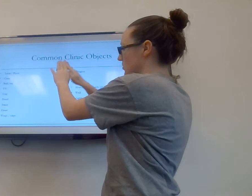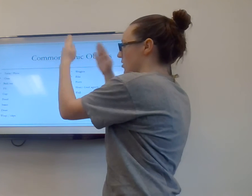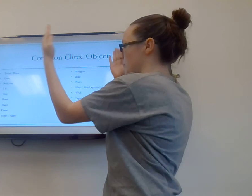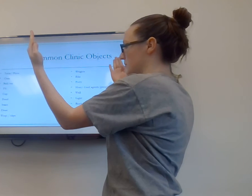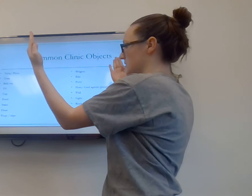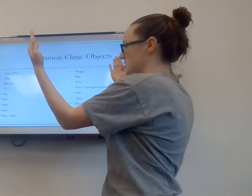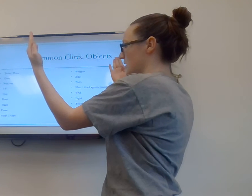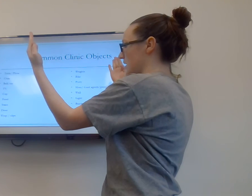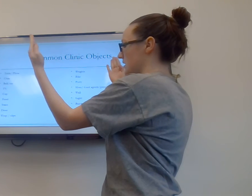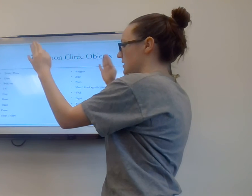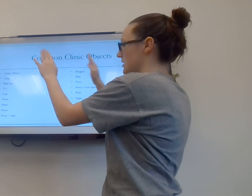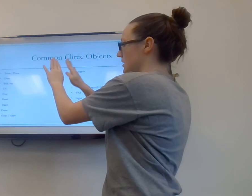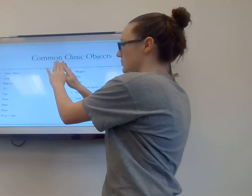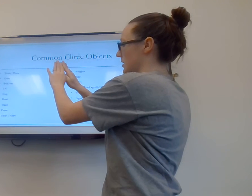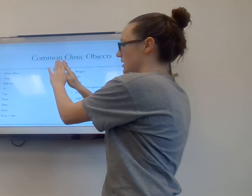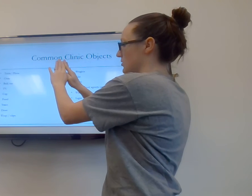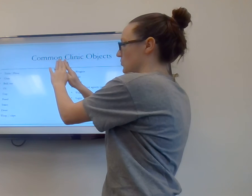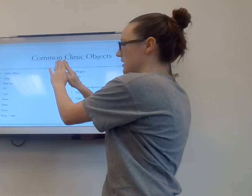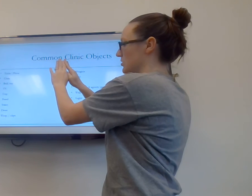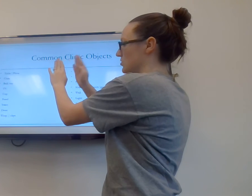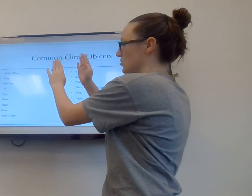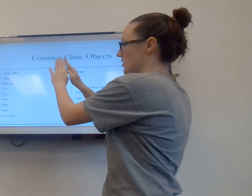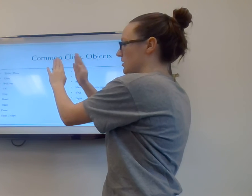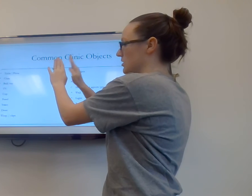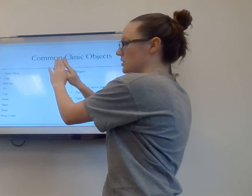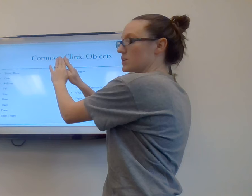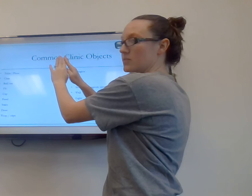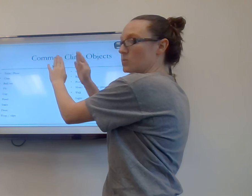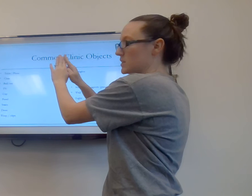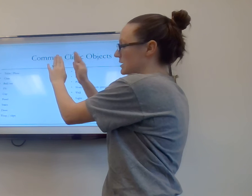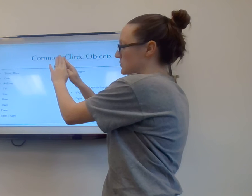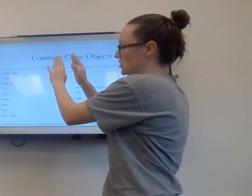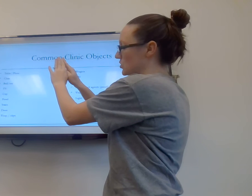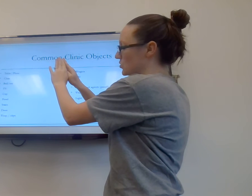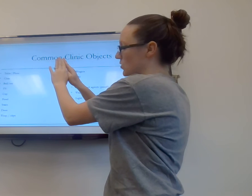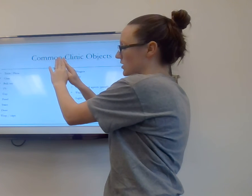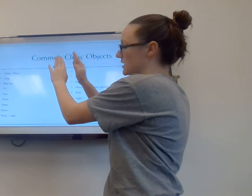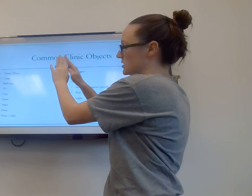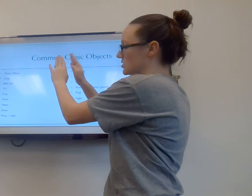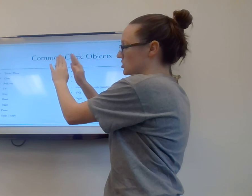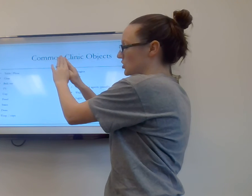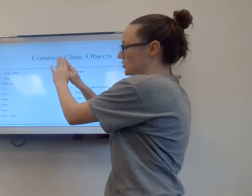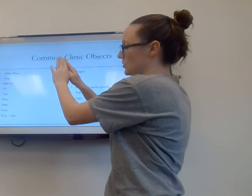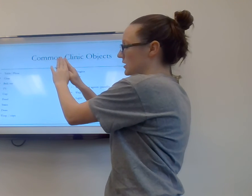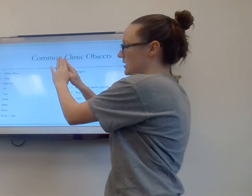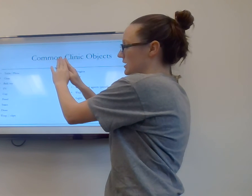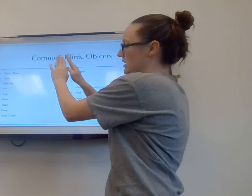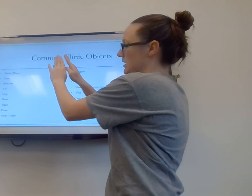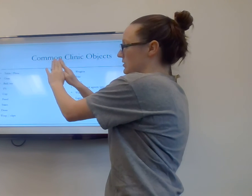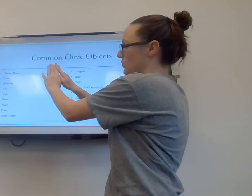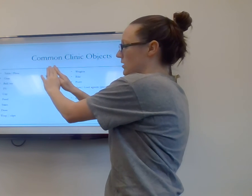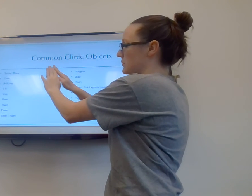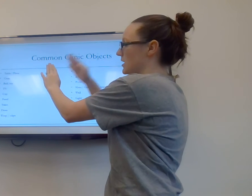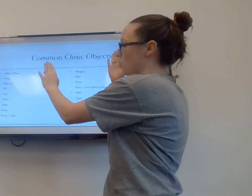open them this way. But a regular door, if you want them to do door, it's 2. If you want them to open